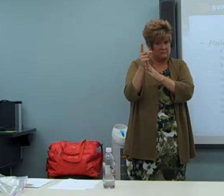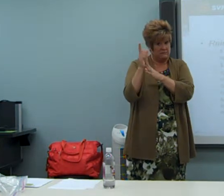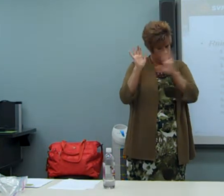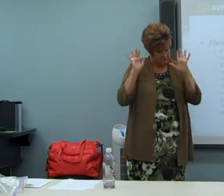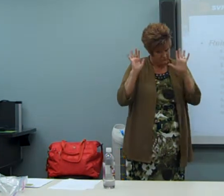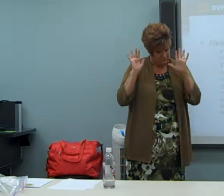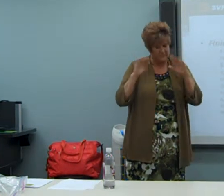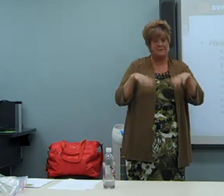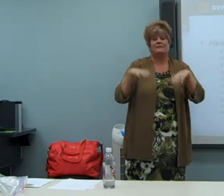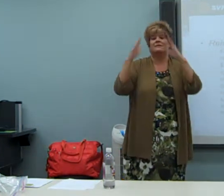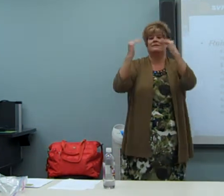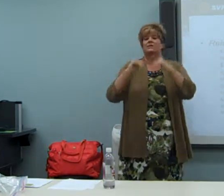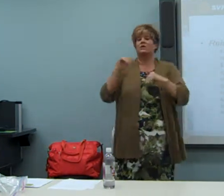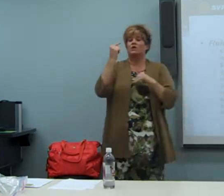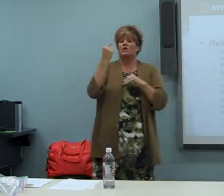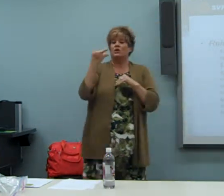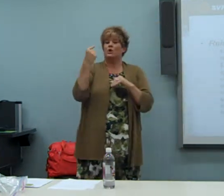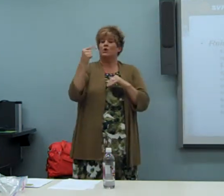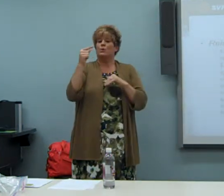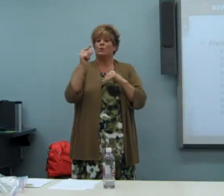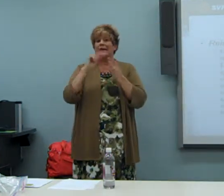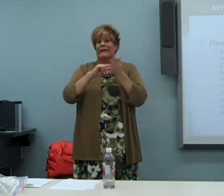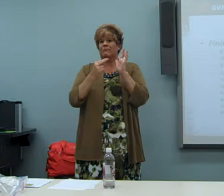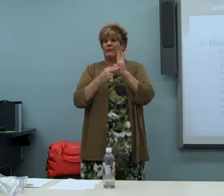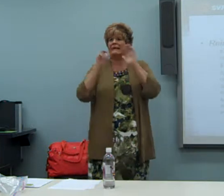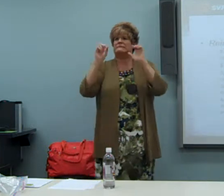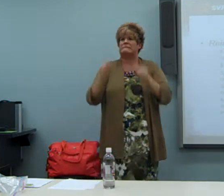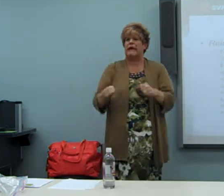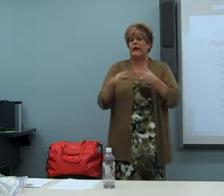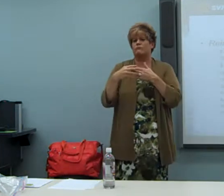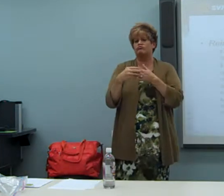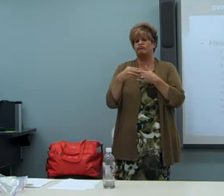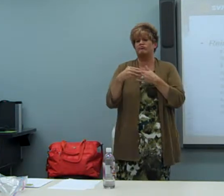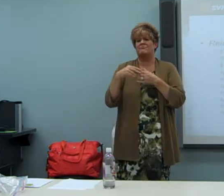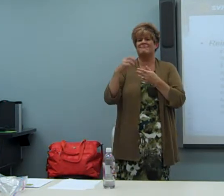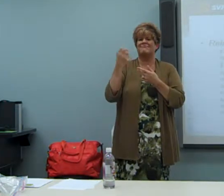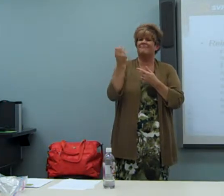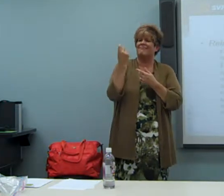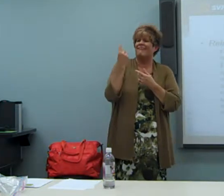And with red, you have to follow that break, period. Green means,